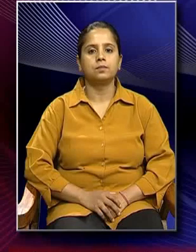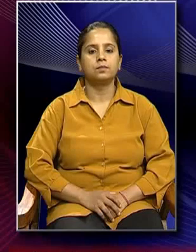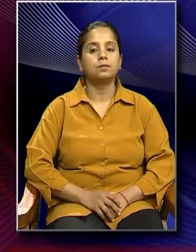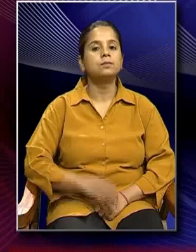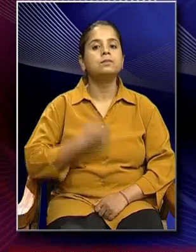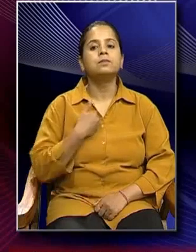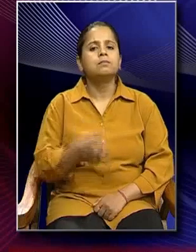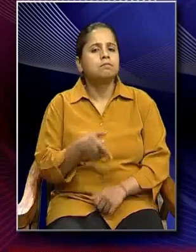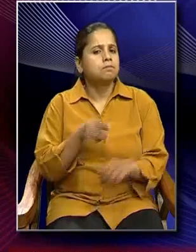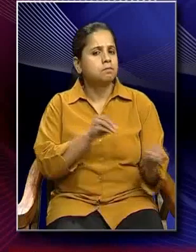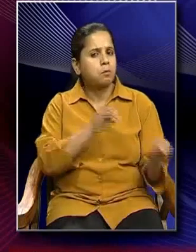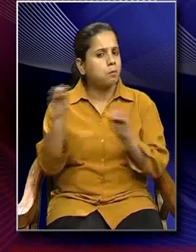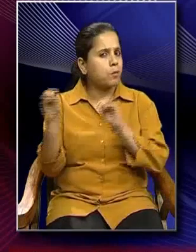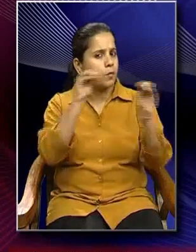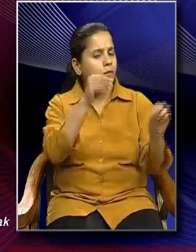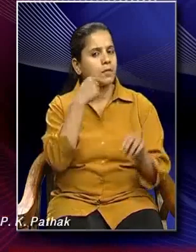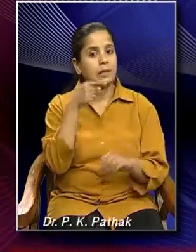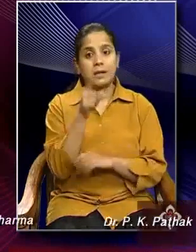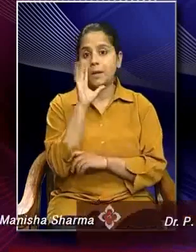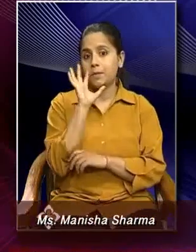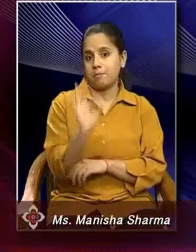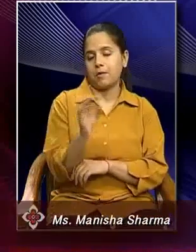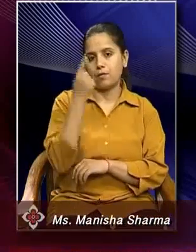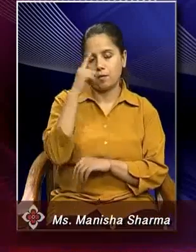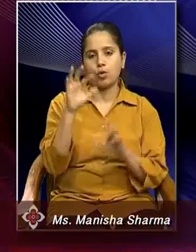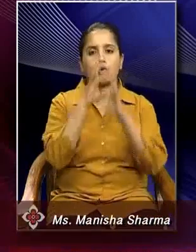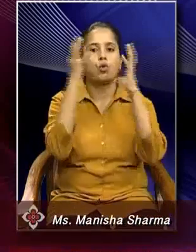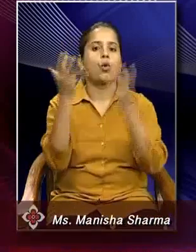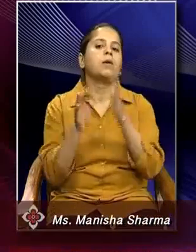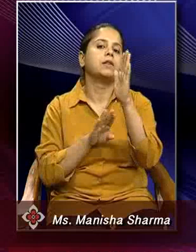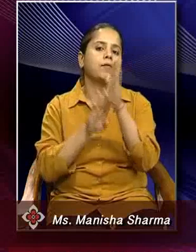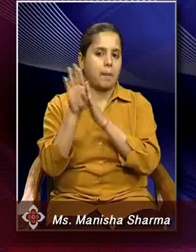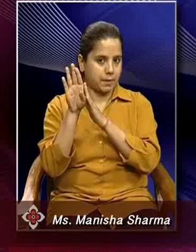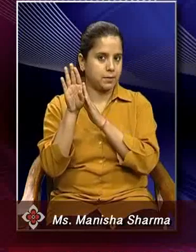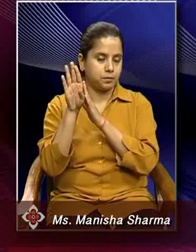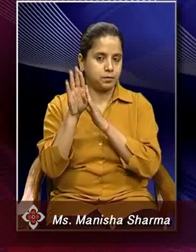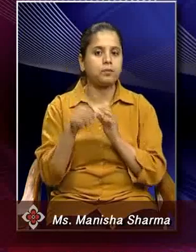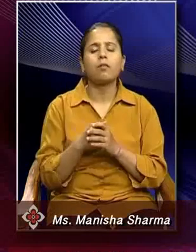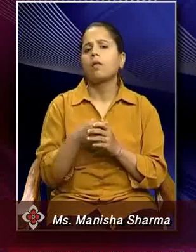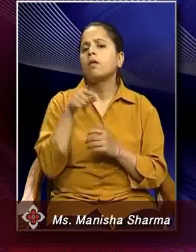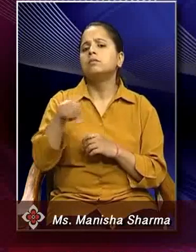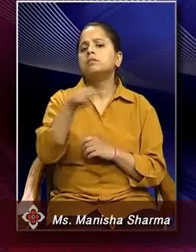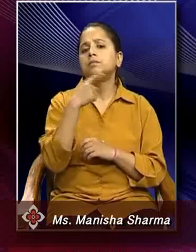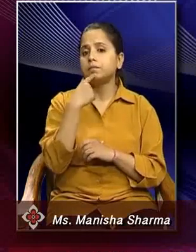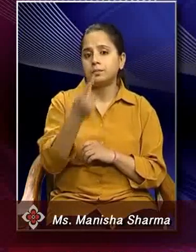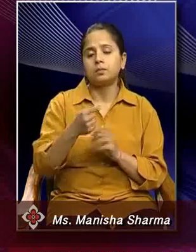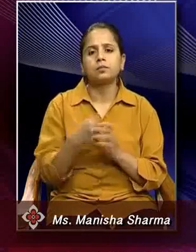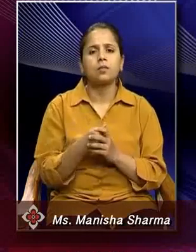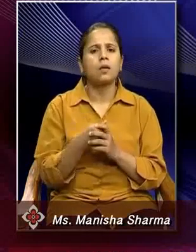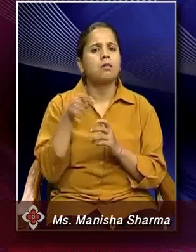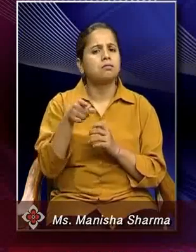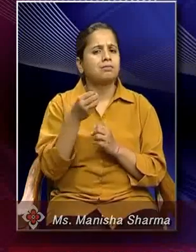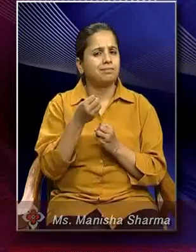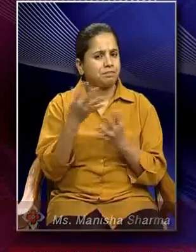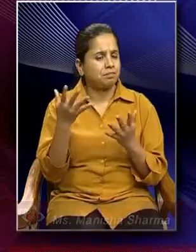So migration is very important for global development, and therefore consequences